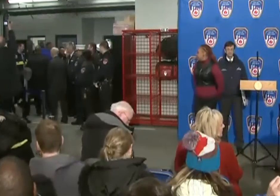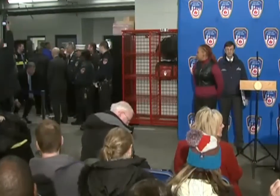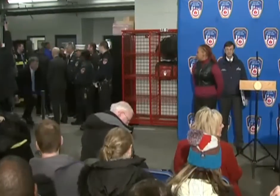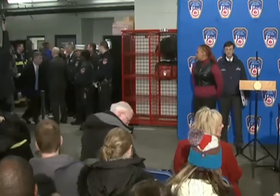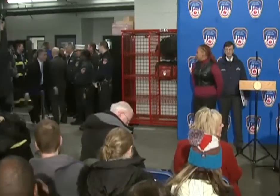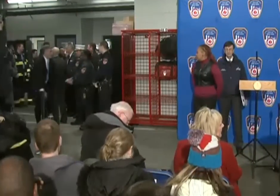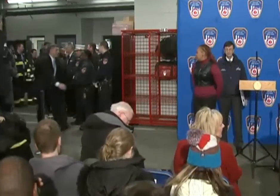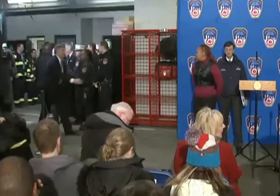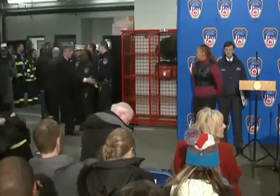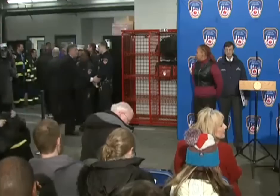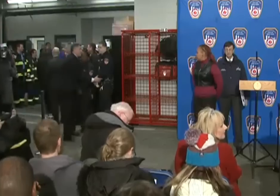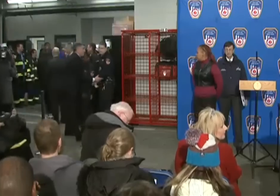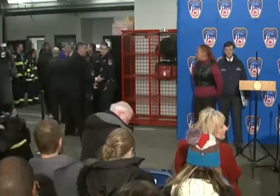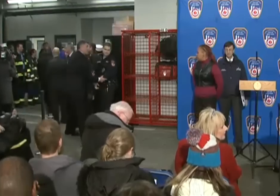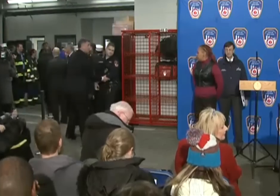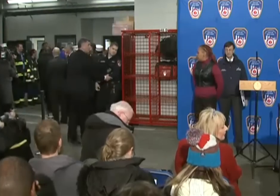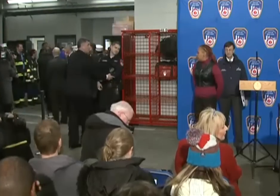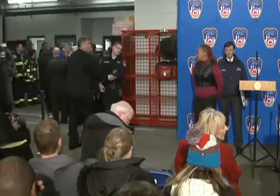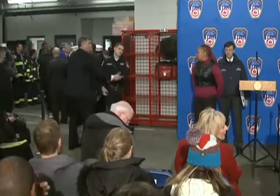Does